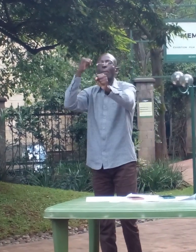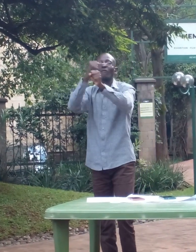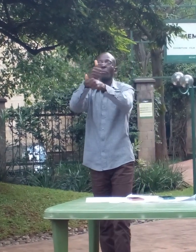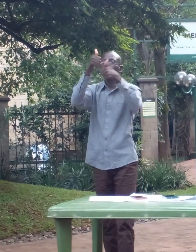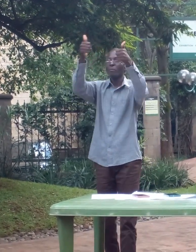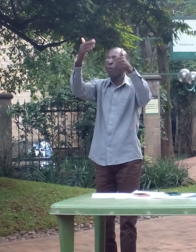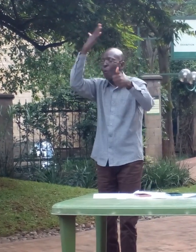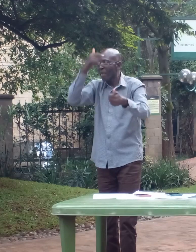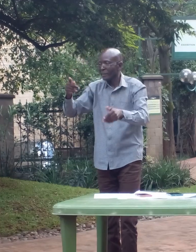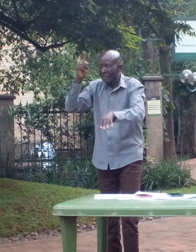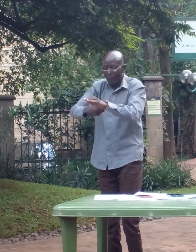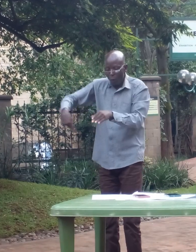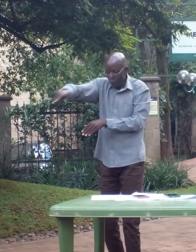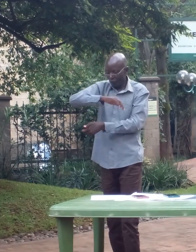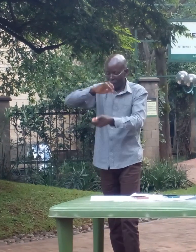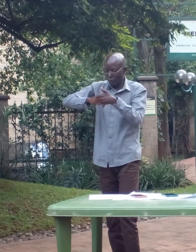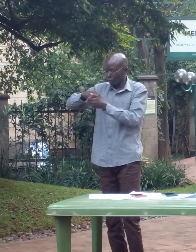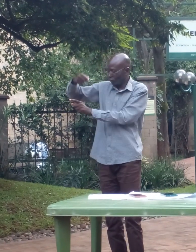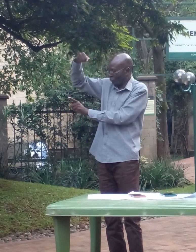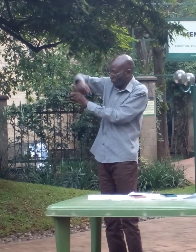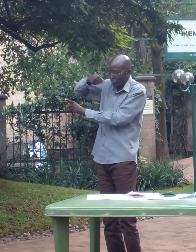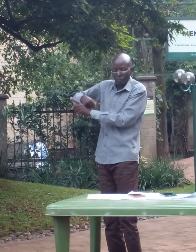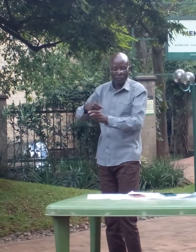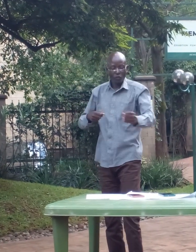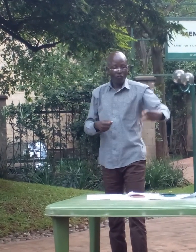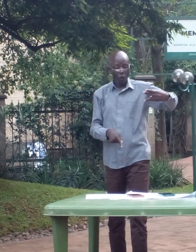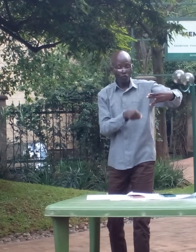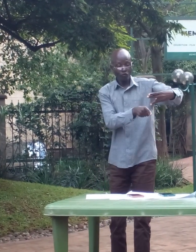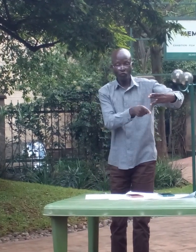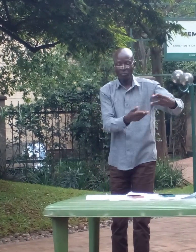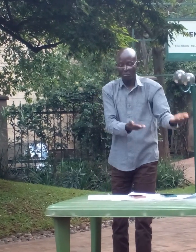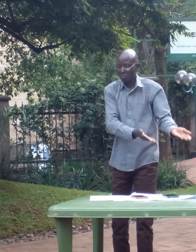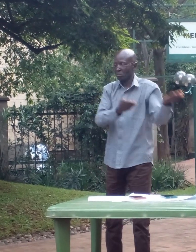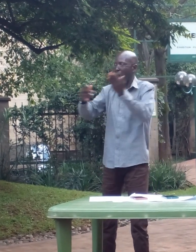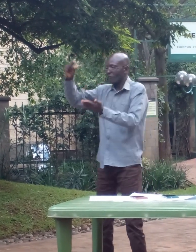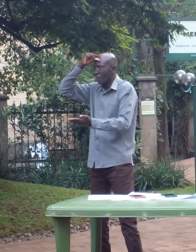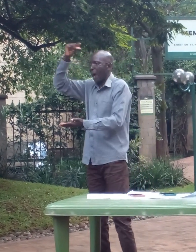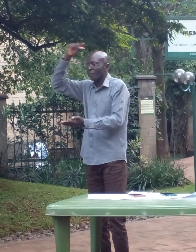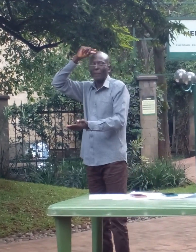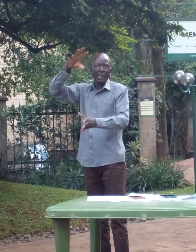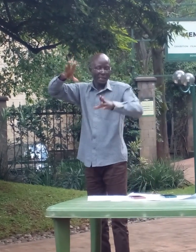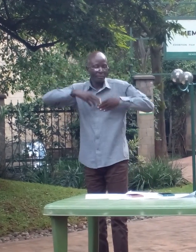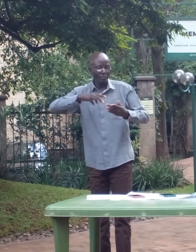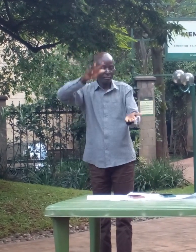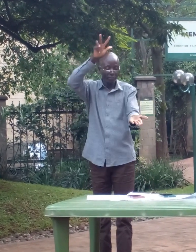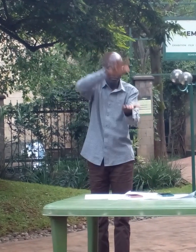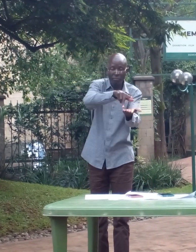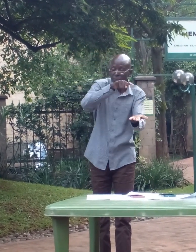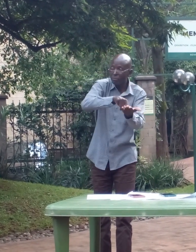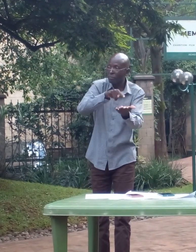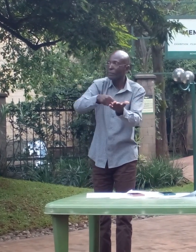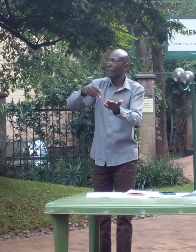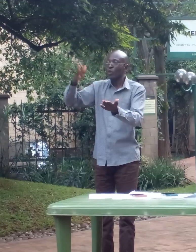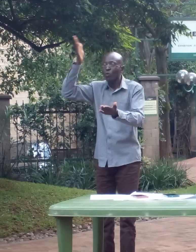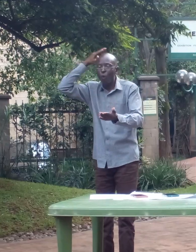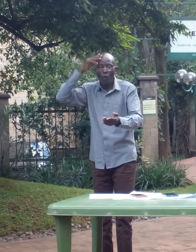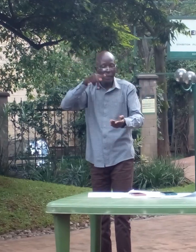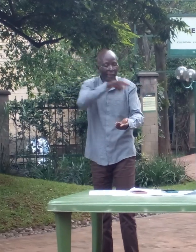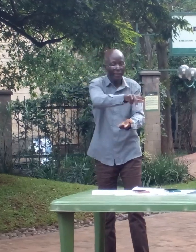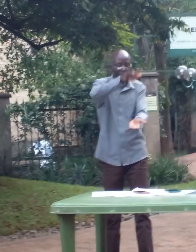can make our country great because from if we lobby for competition and the government has accepted to support us